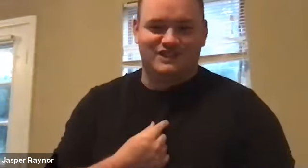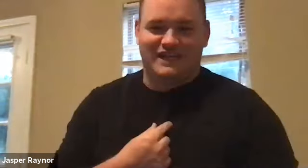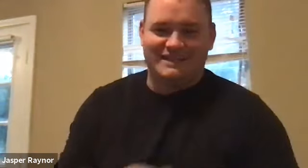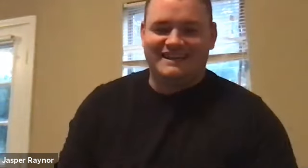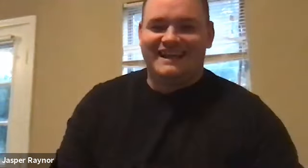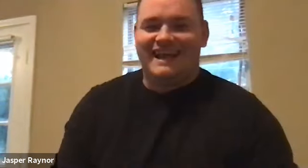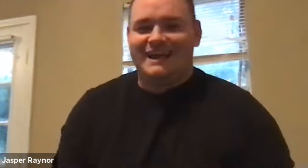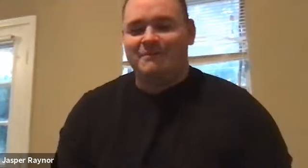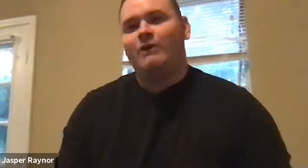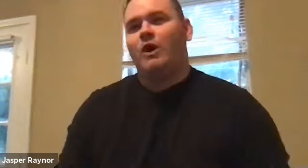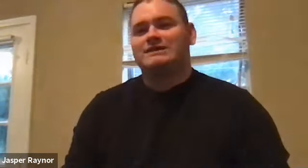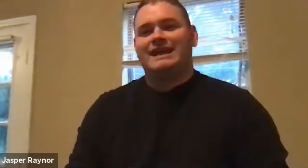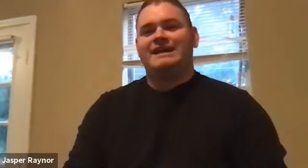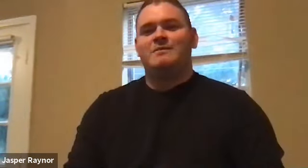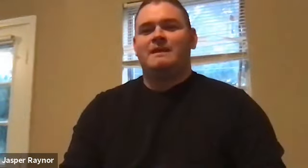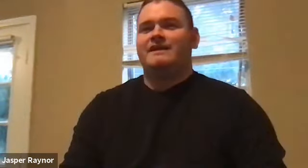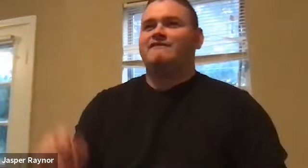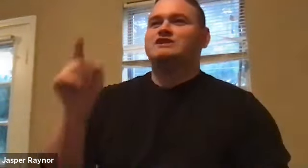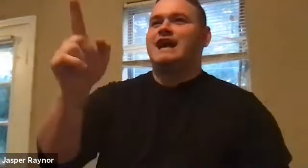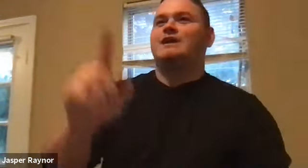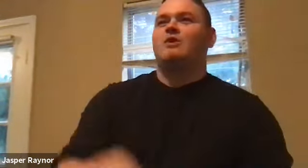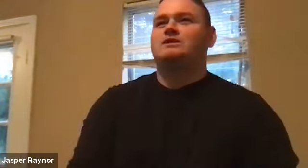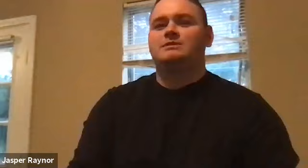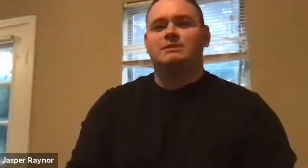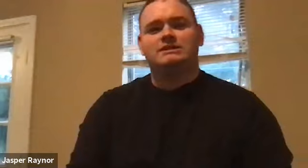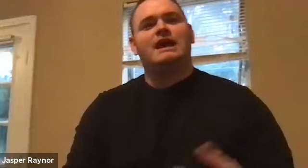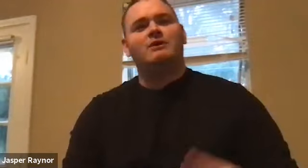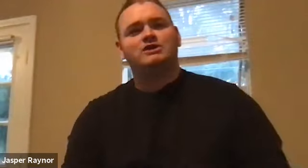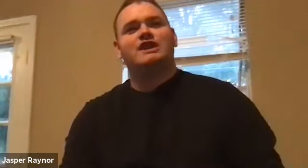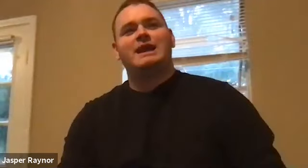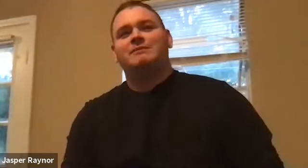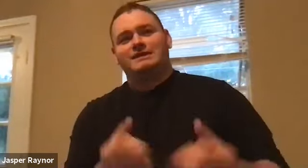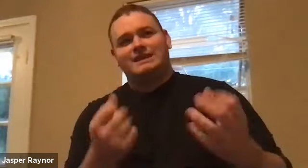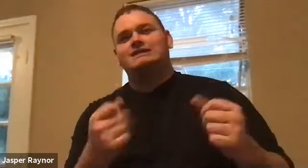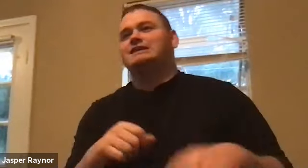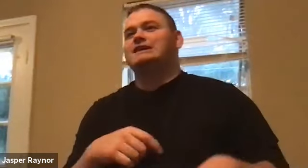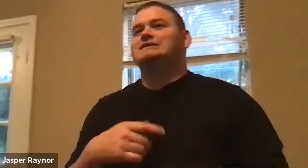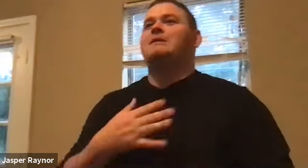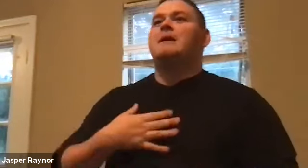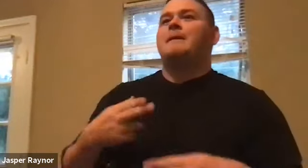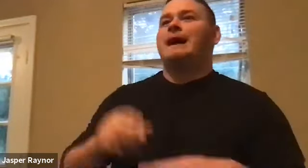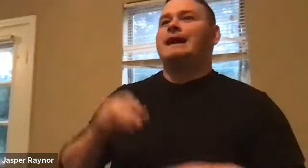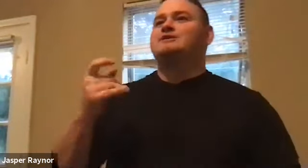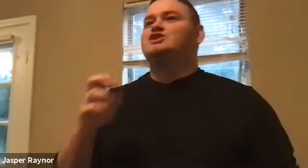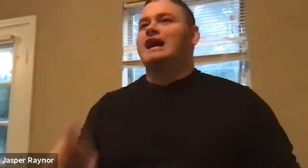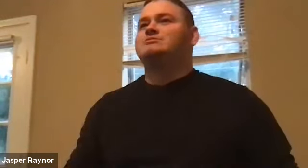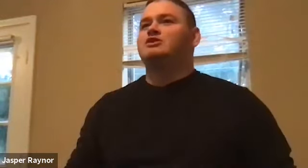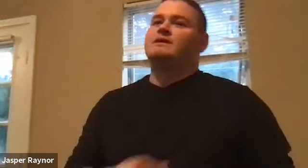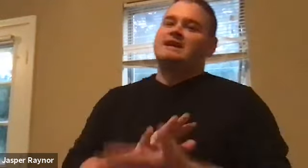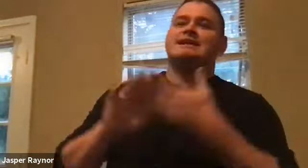chain. But I walked in, and the first guy that walked up to me and said, "Hey, what's your name?" He signs it, and I said, "My name is Jasper. Nice